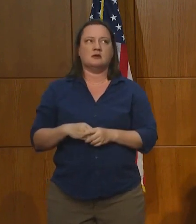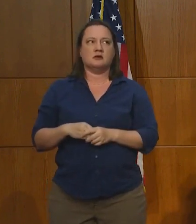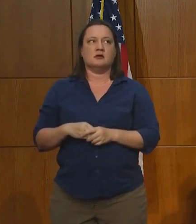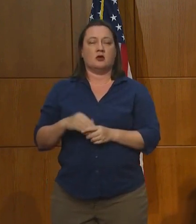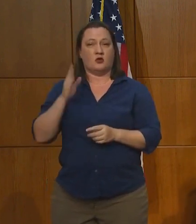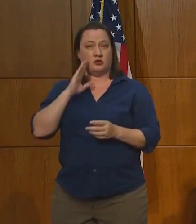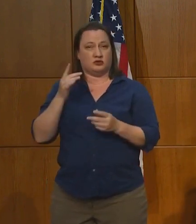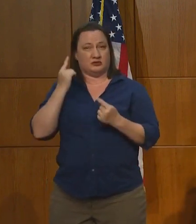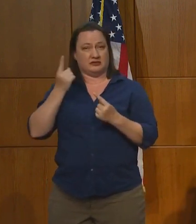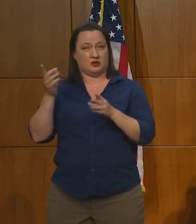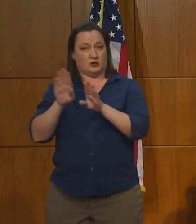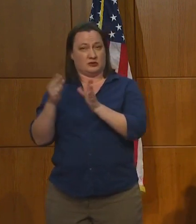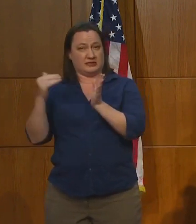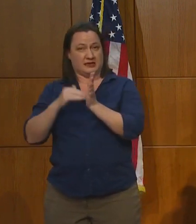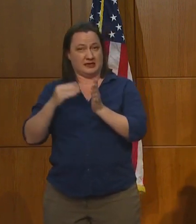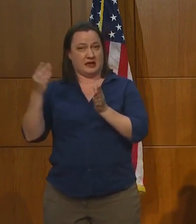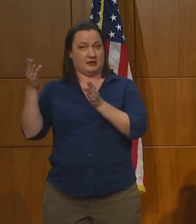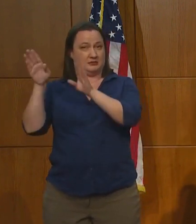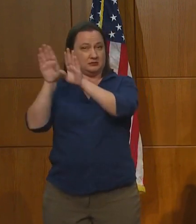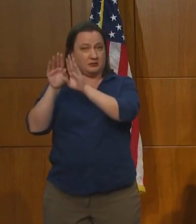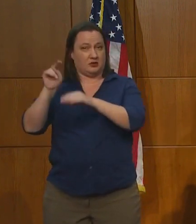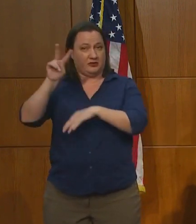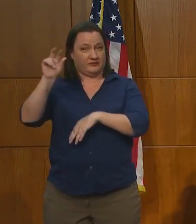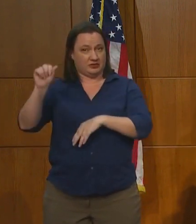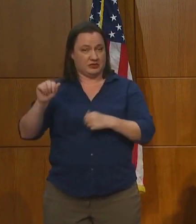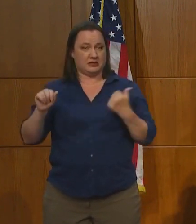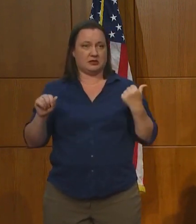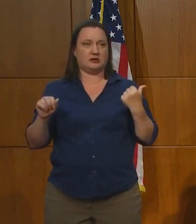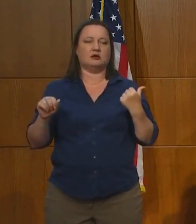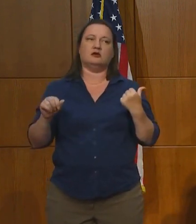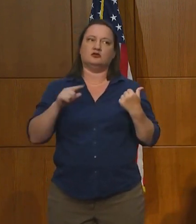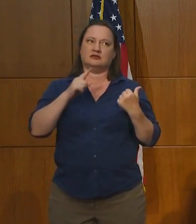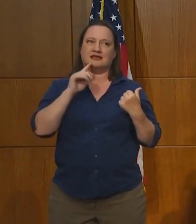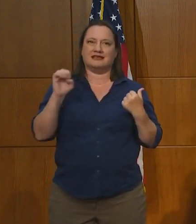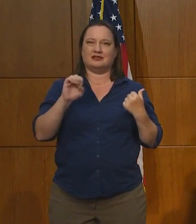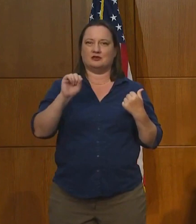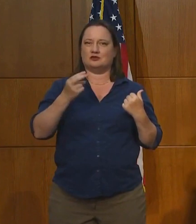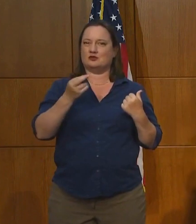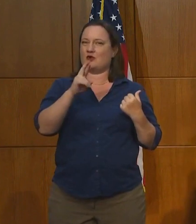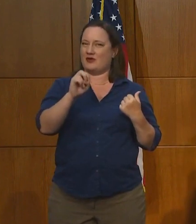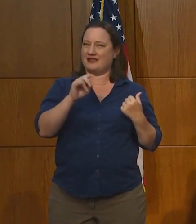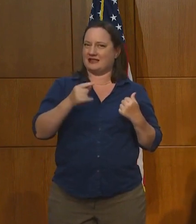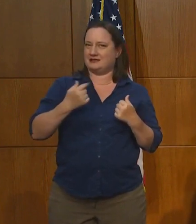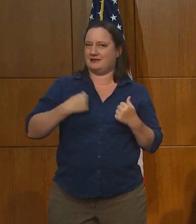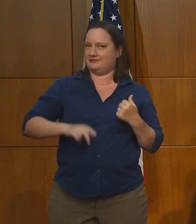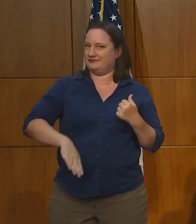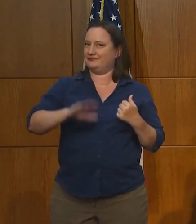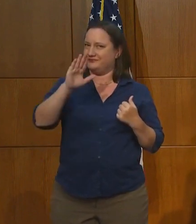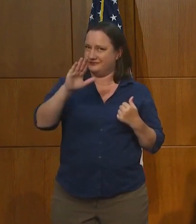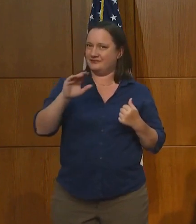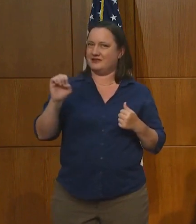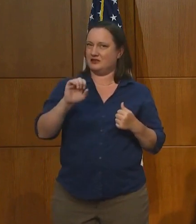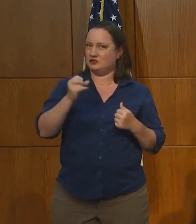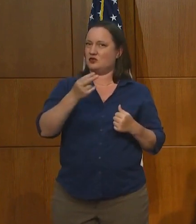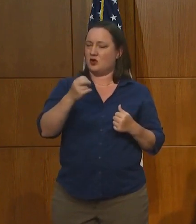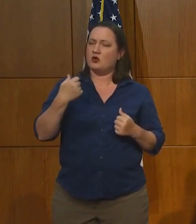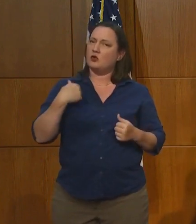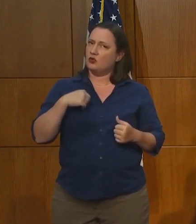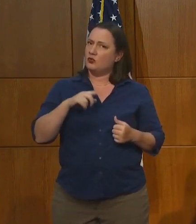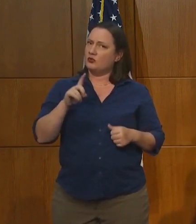options, but I'm just going to clarify your question. You said the Eastern Shore, which is where I'm from, and as you know, we did have an